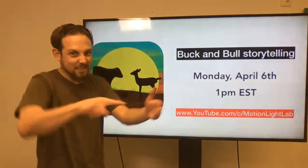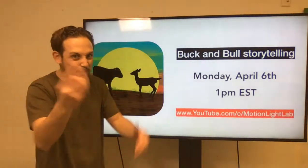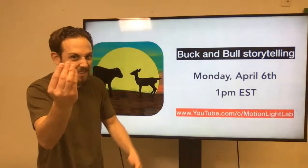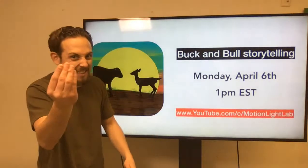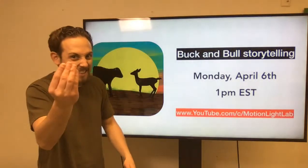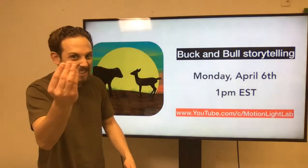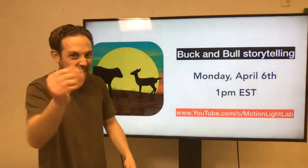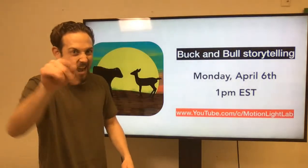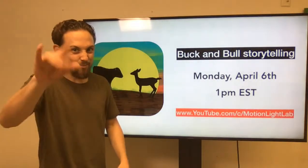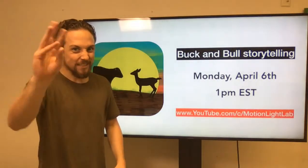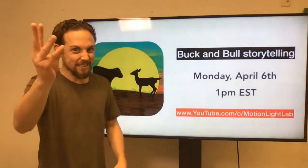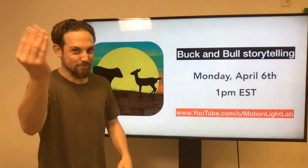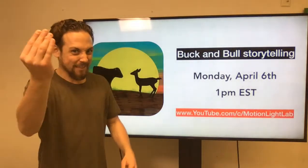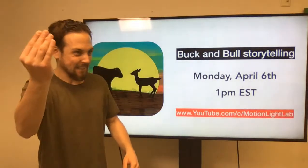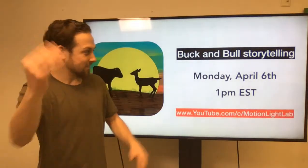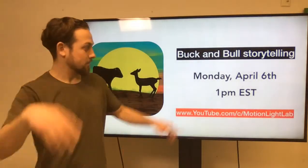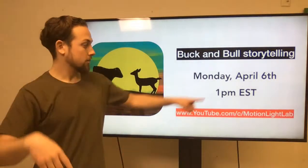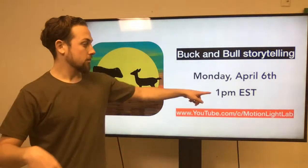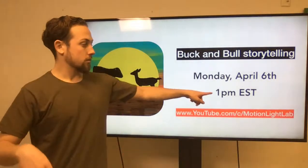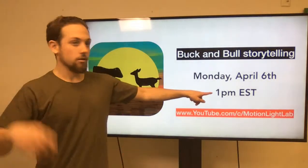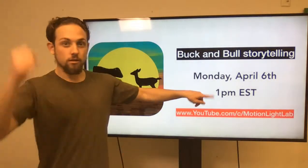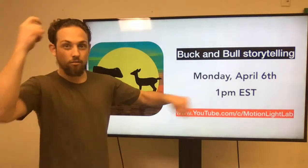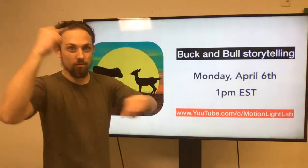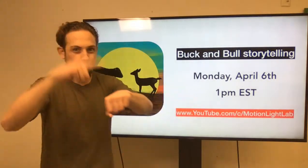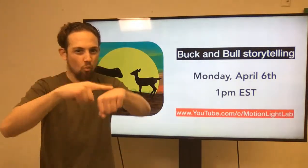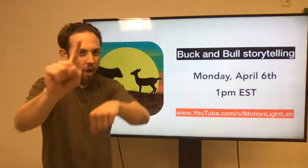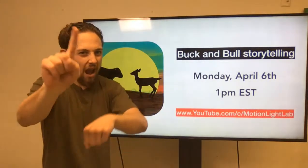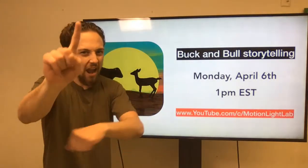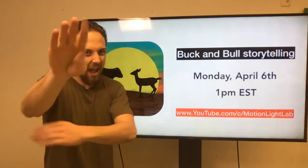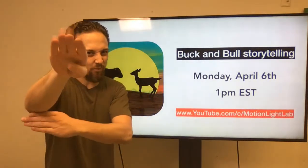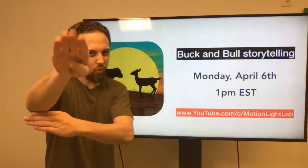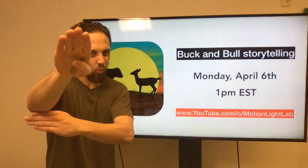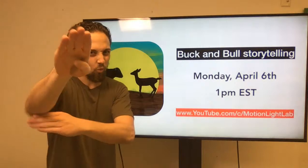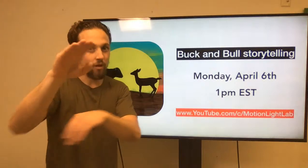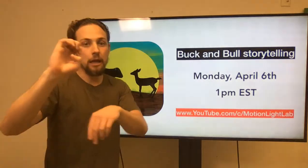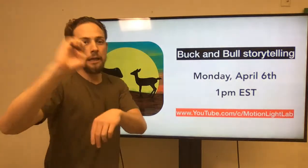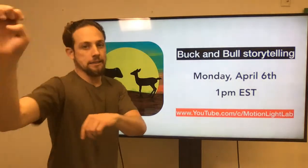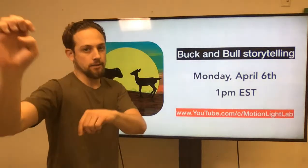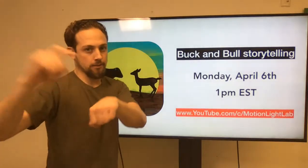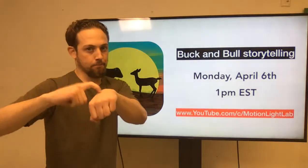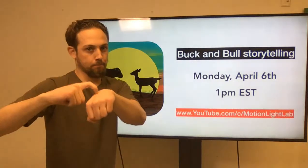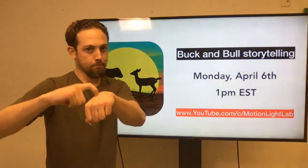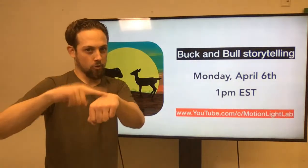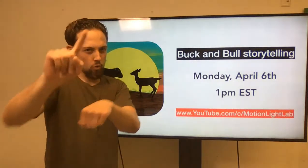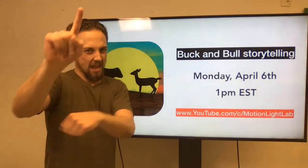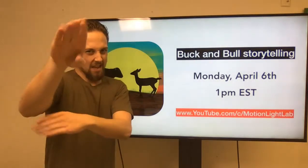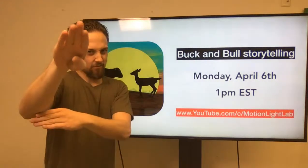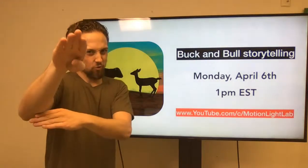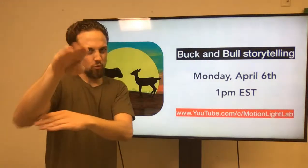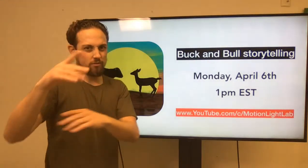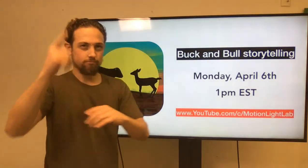early next week on Monday, April 6th at 1 p.m. Eastern Standard